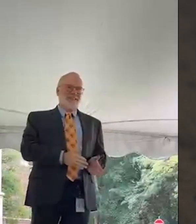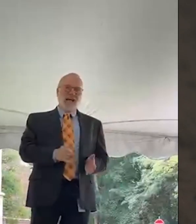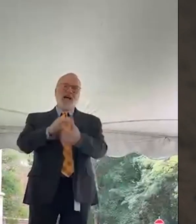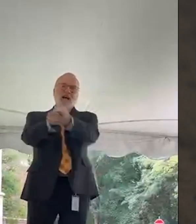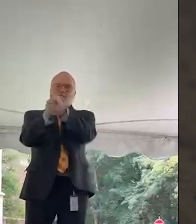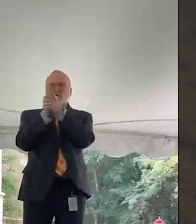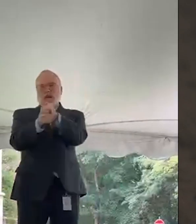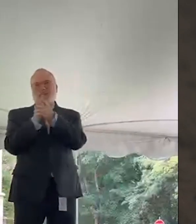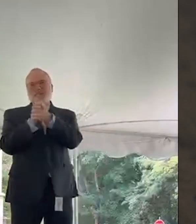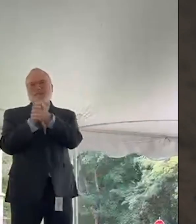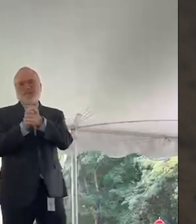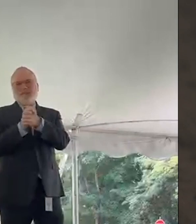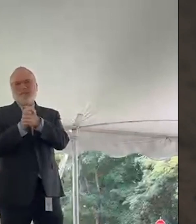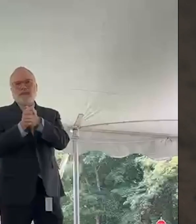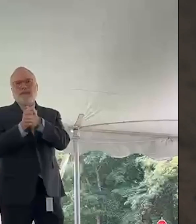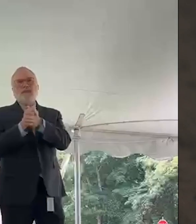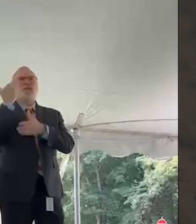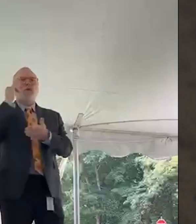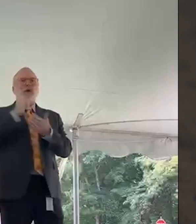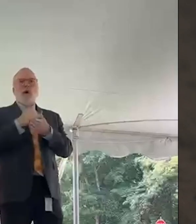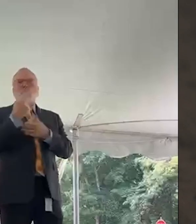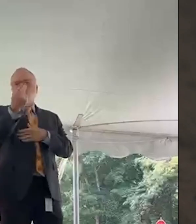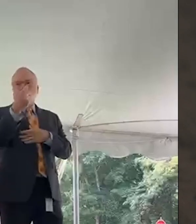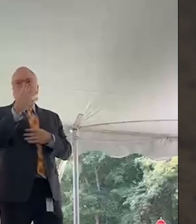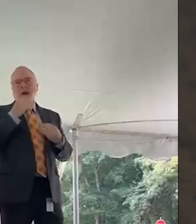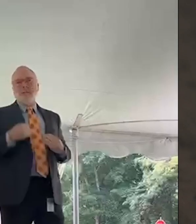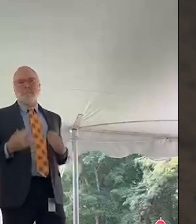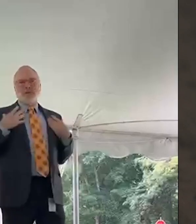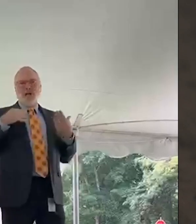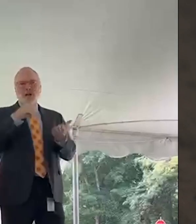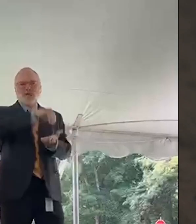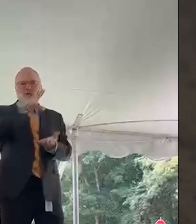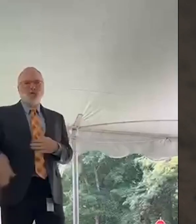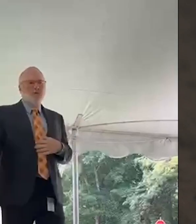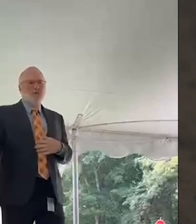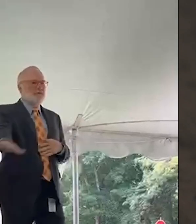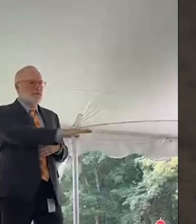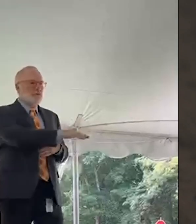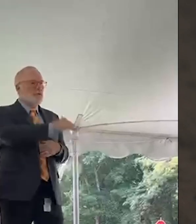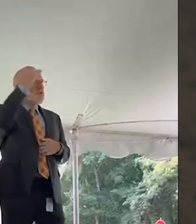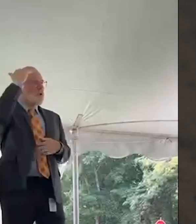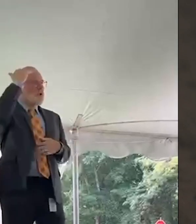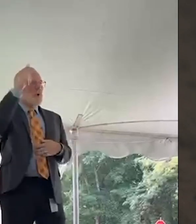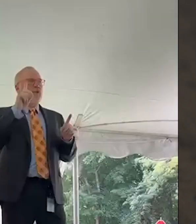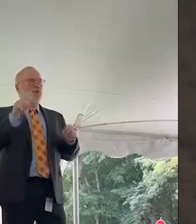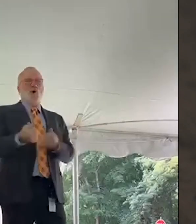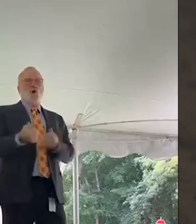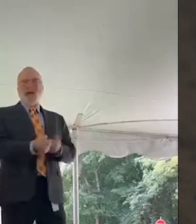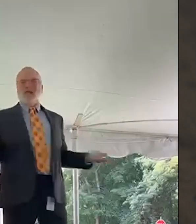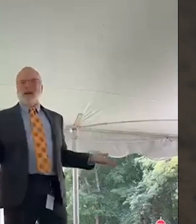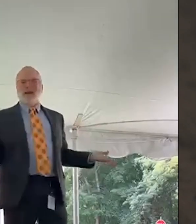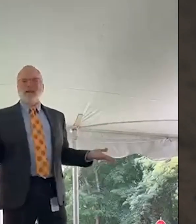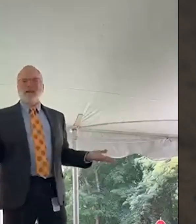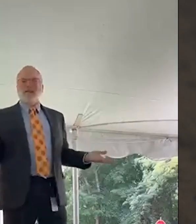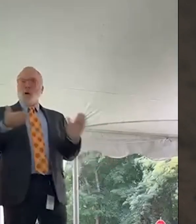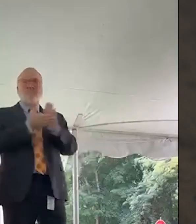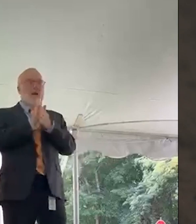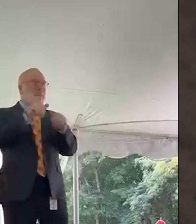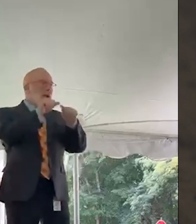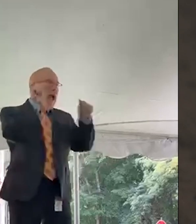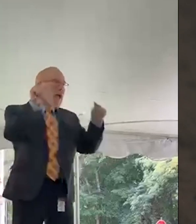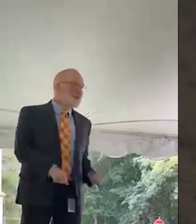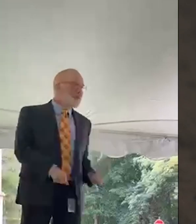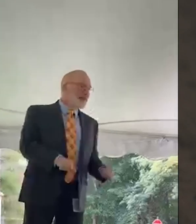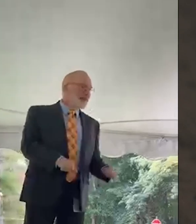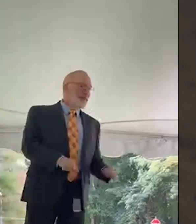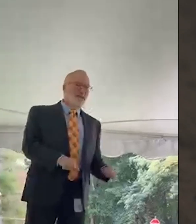the third deaf superintendent of Indiana School for the Deaf, so congratulations to Superintendent Michaels as well, and I know that we will continue to inspire